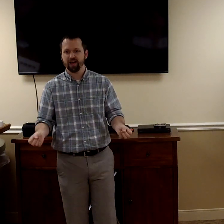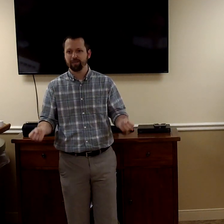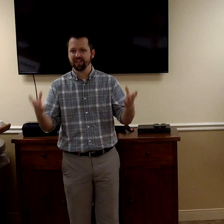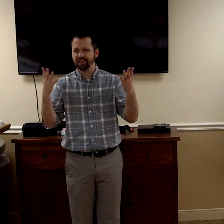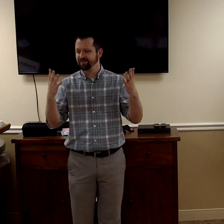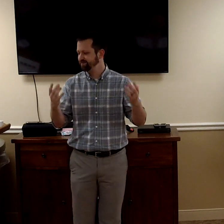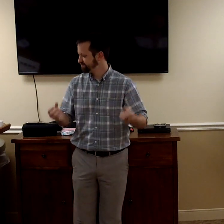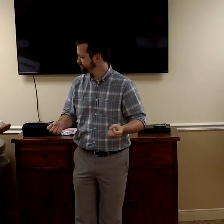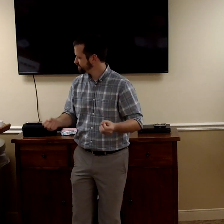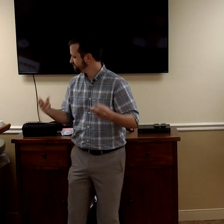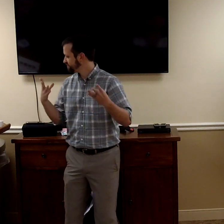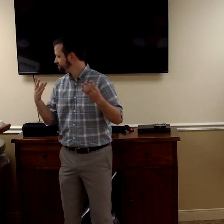many?